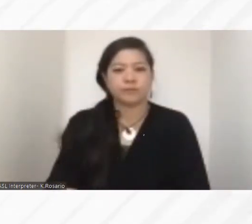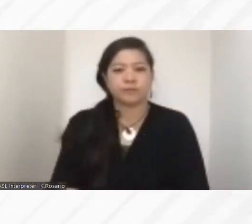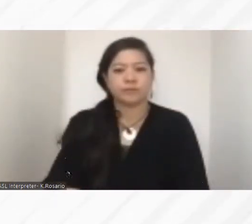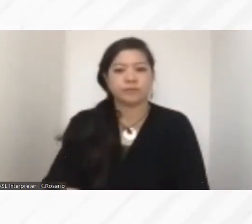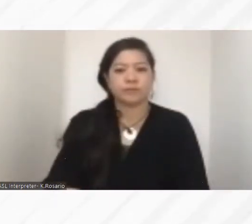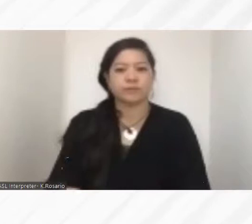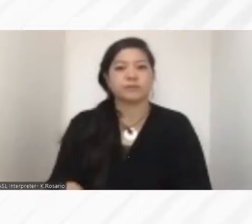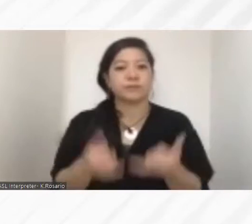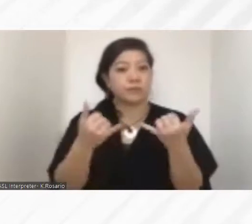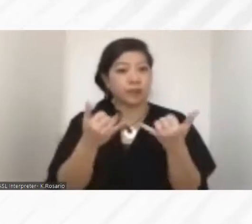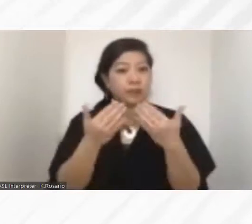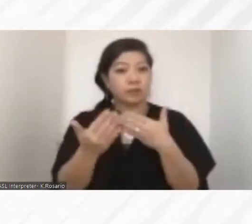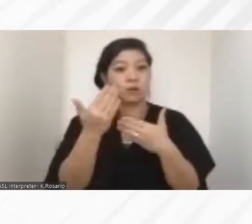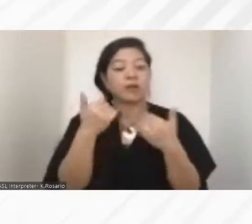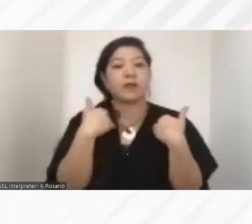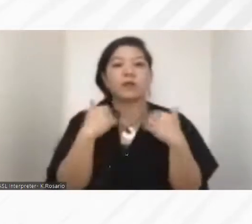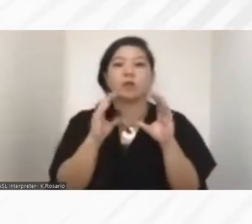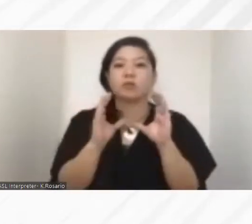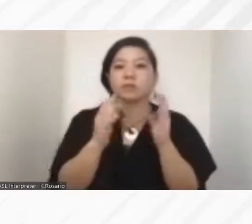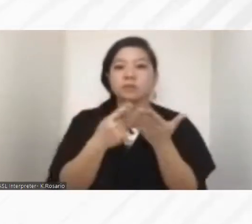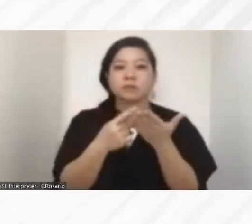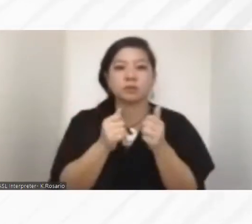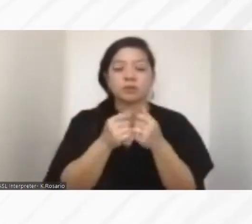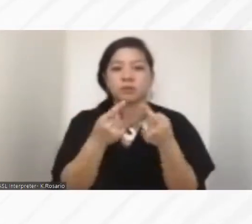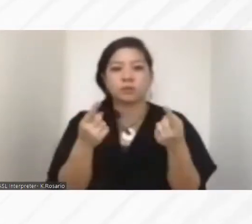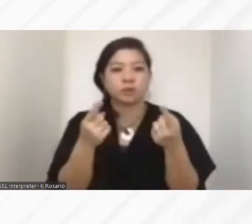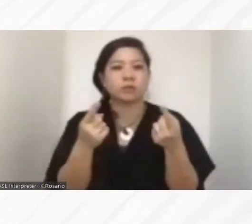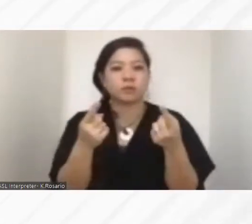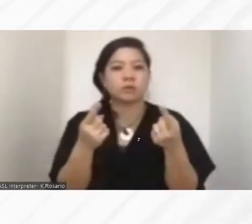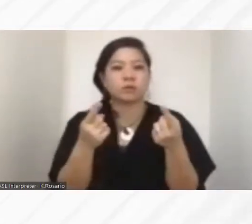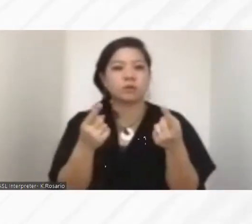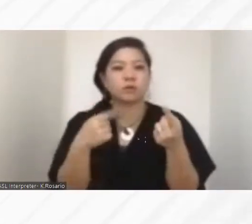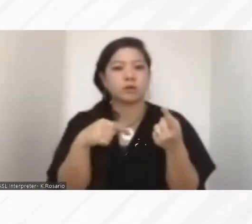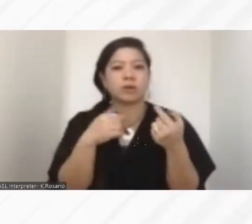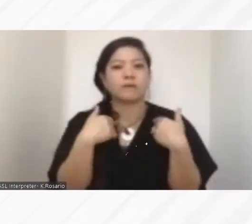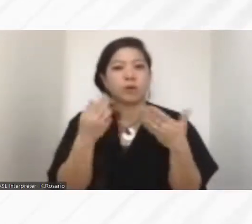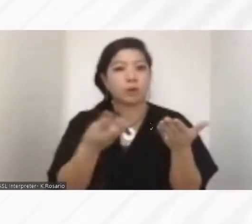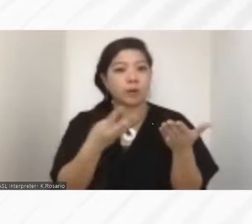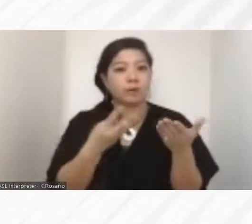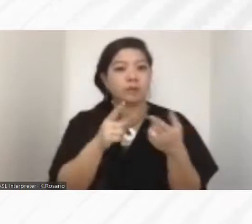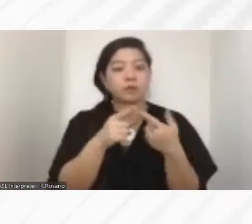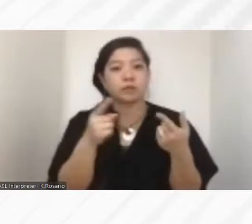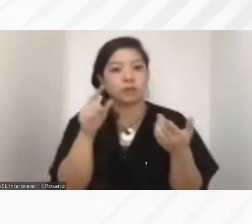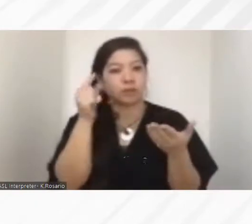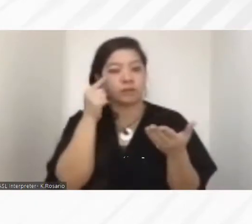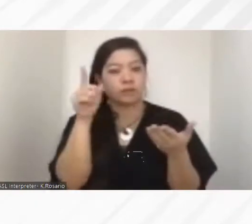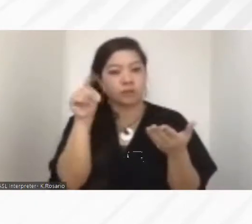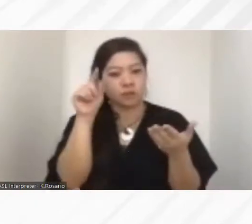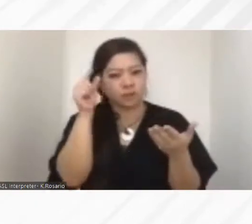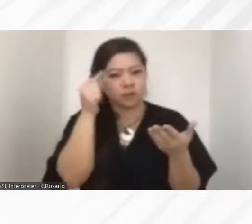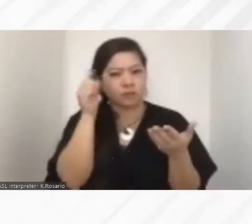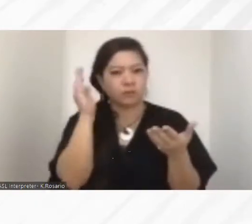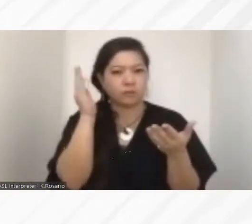have a conversation with you and you with us. Therefore, I will close with again welcoming you as the governor, lieutenant governor, the speaker,